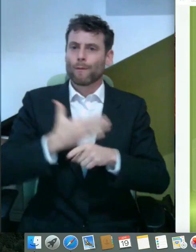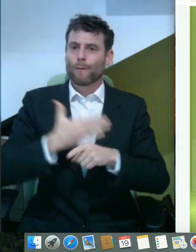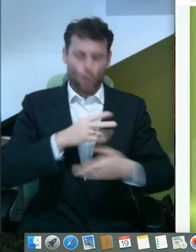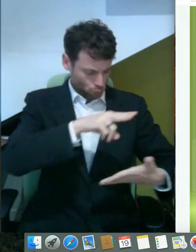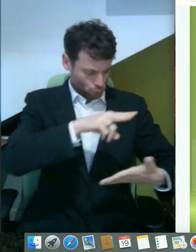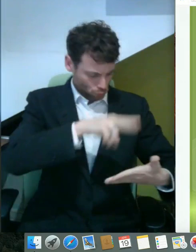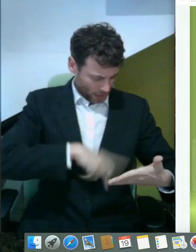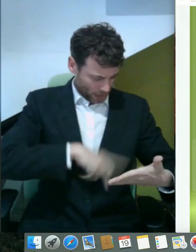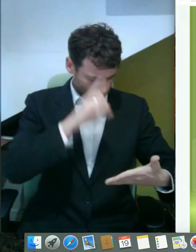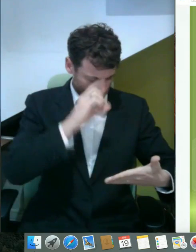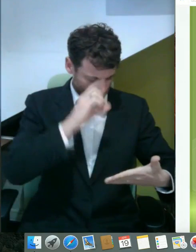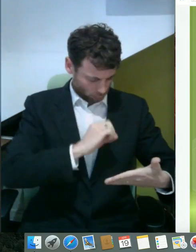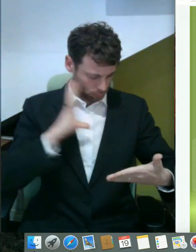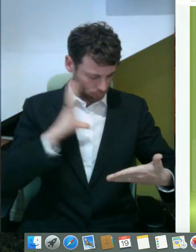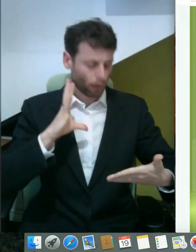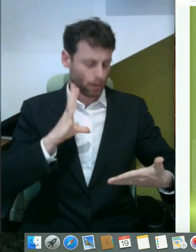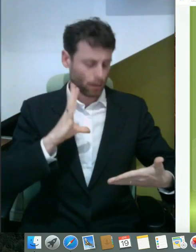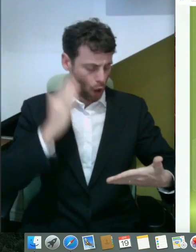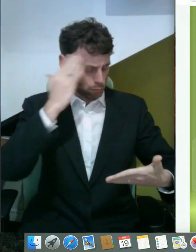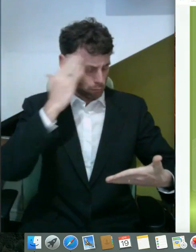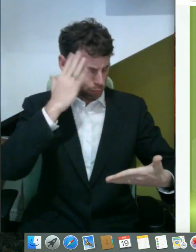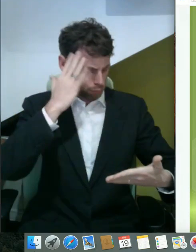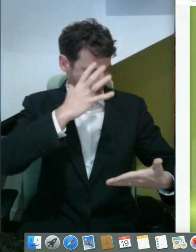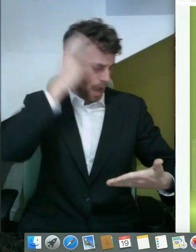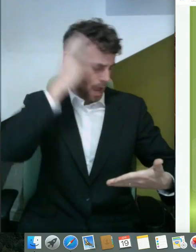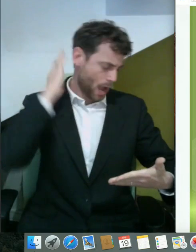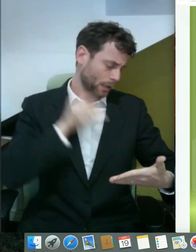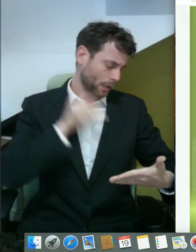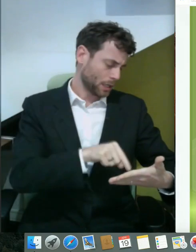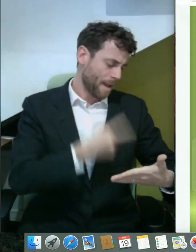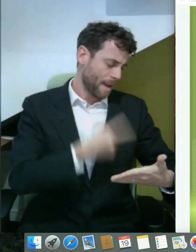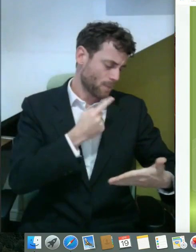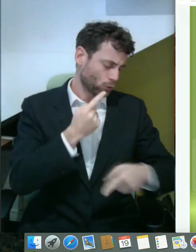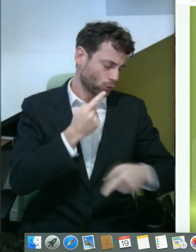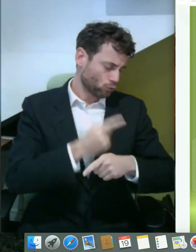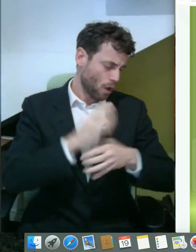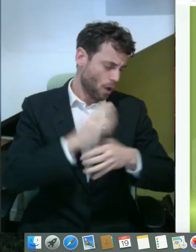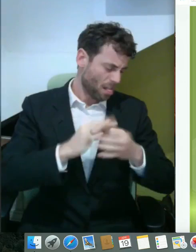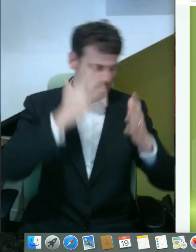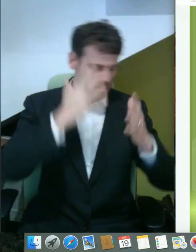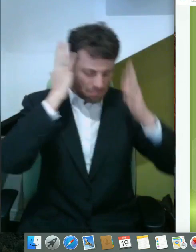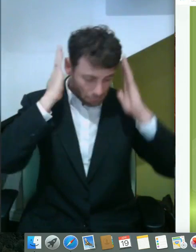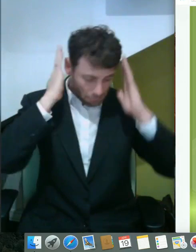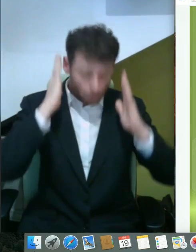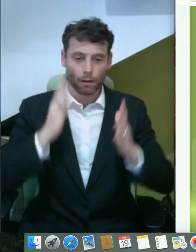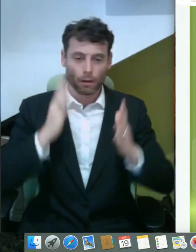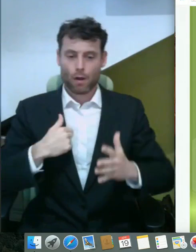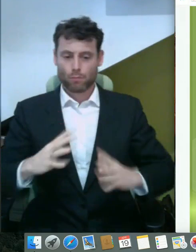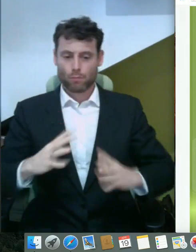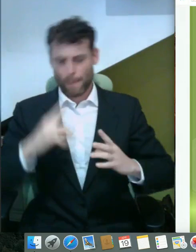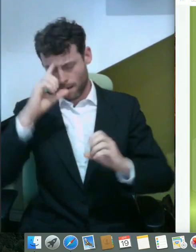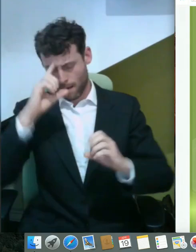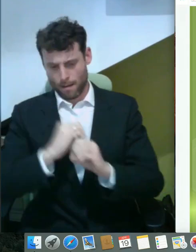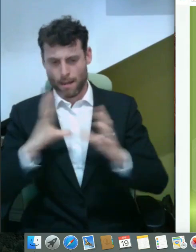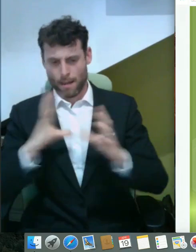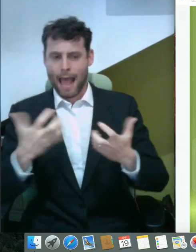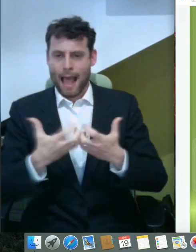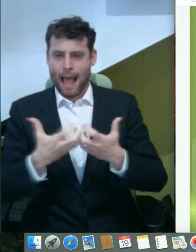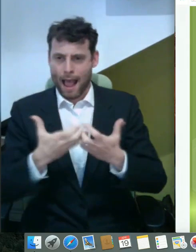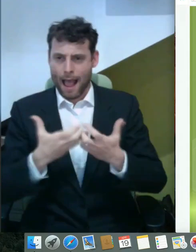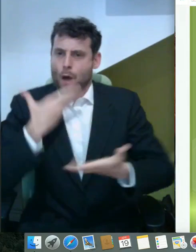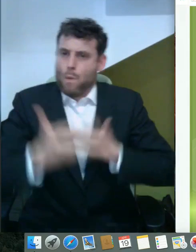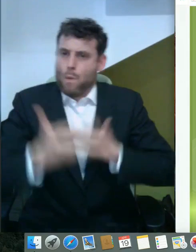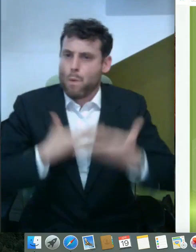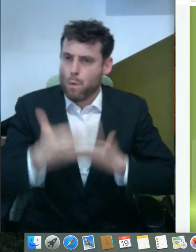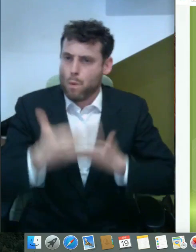of time so that they can most effectively render those elements into the target